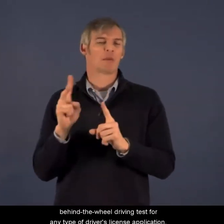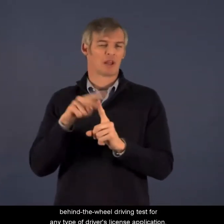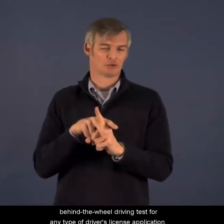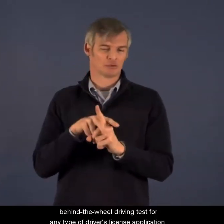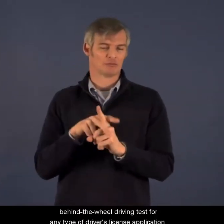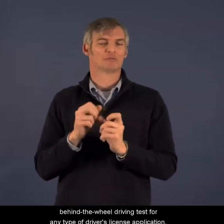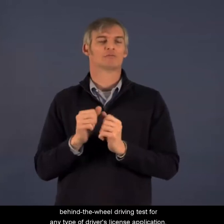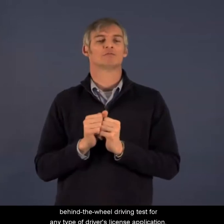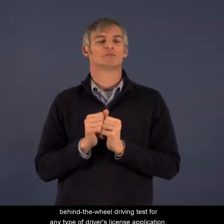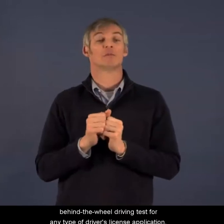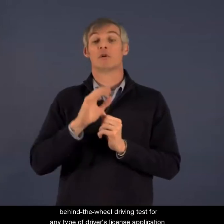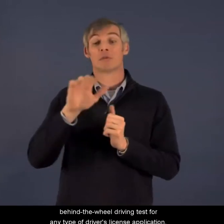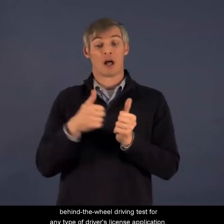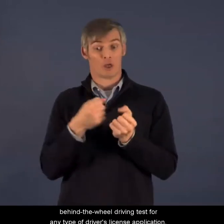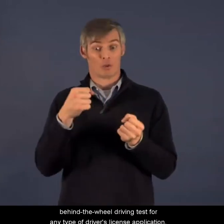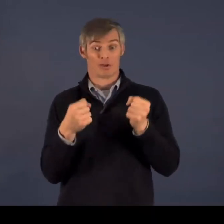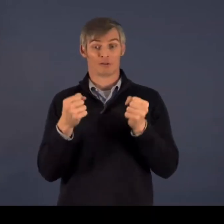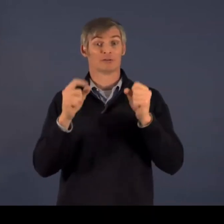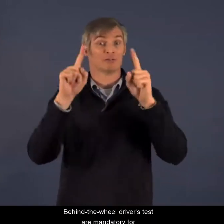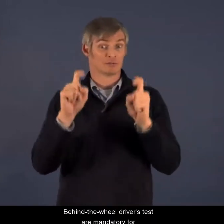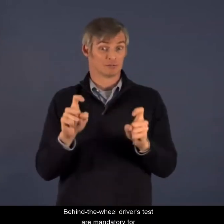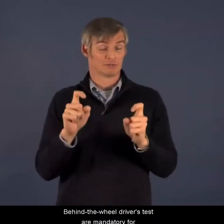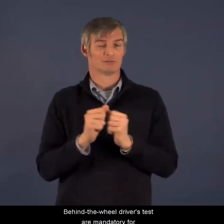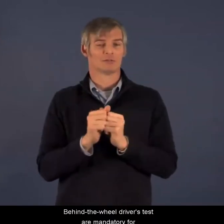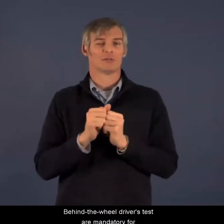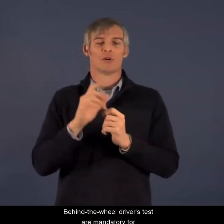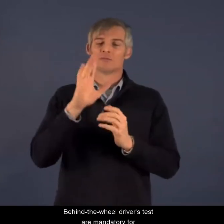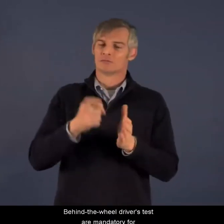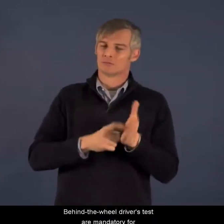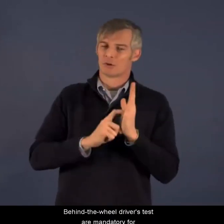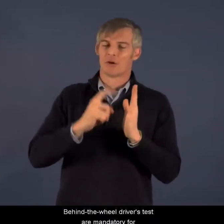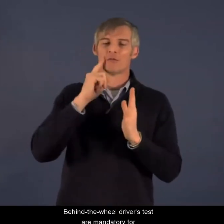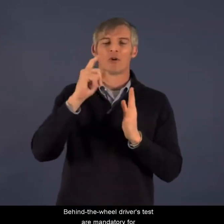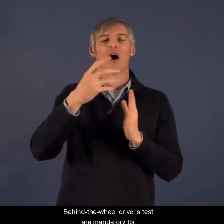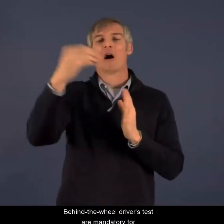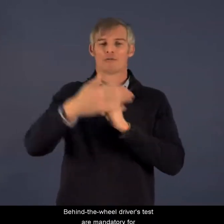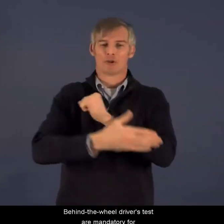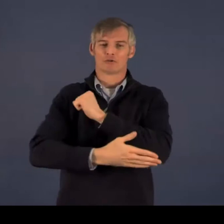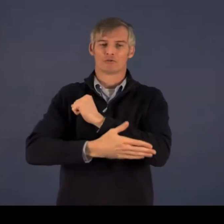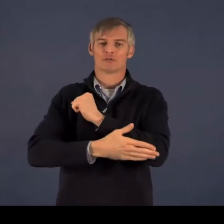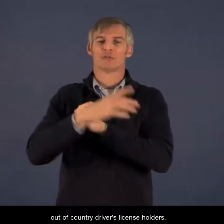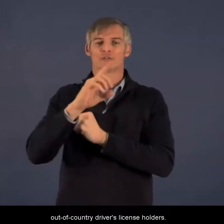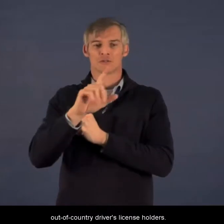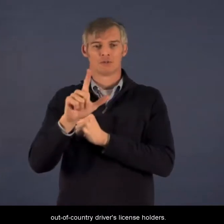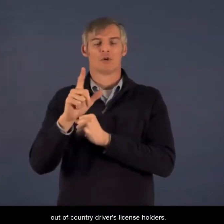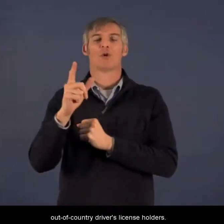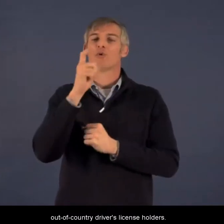of driver's license application. Behind-the-wheel driver's tests are mandatory for out-of-country driver's